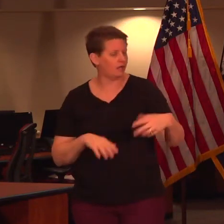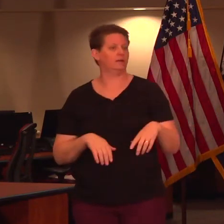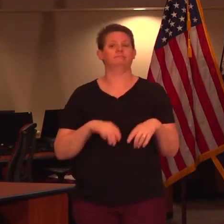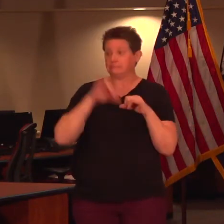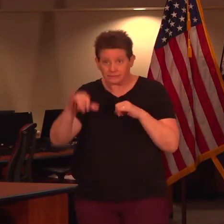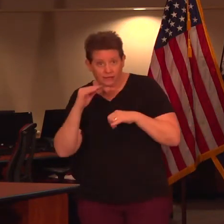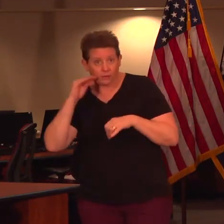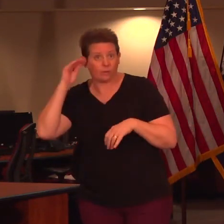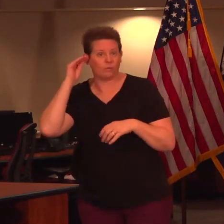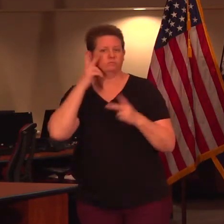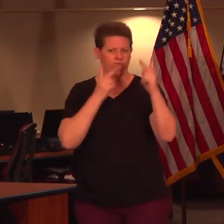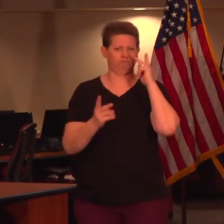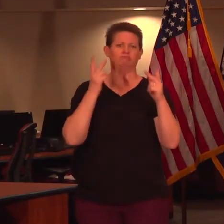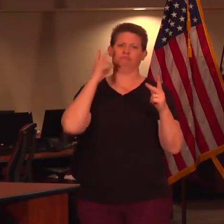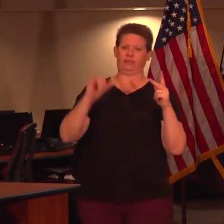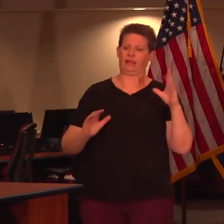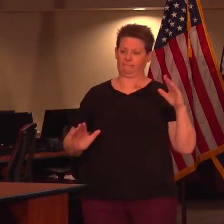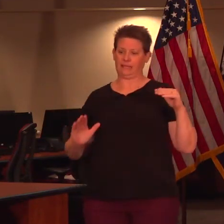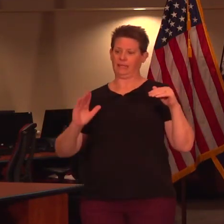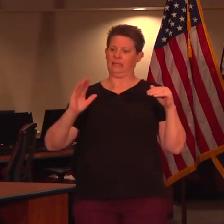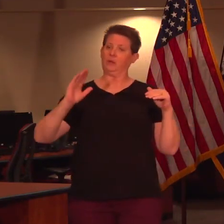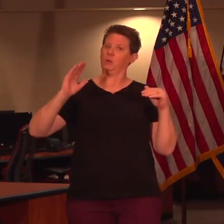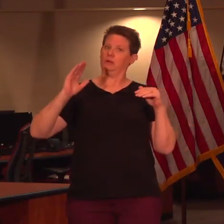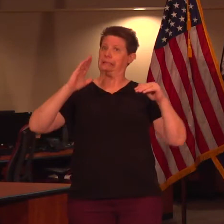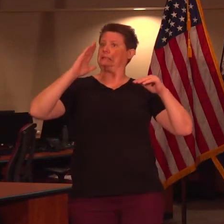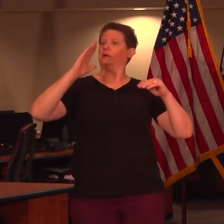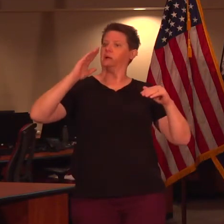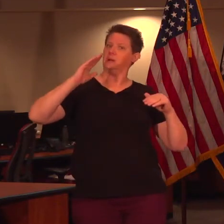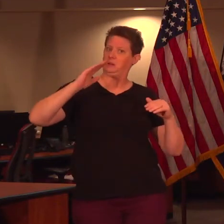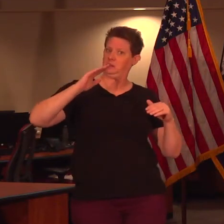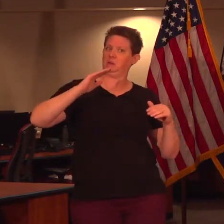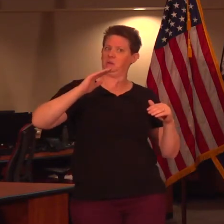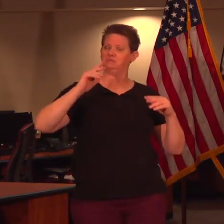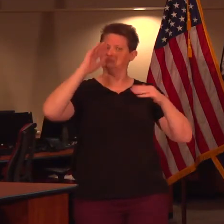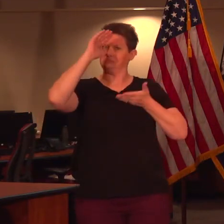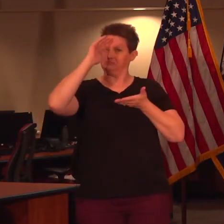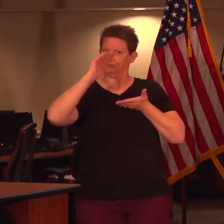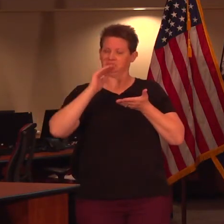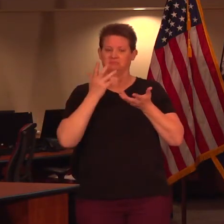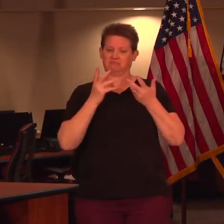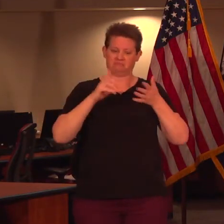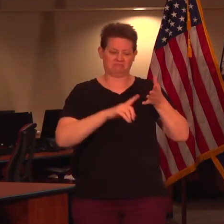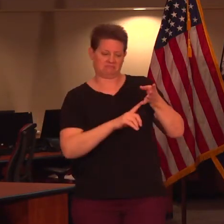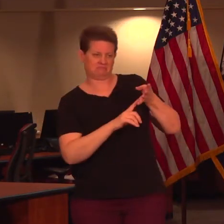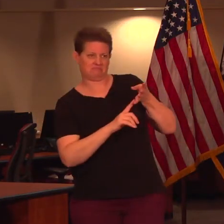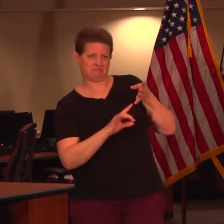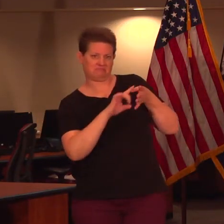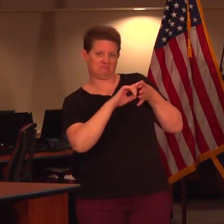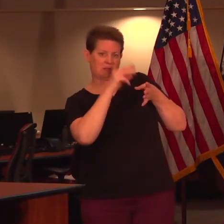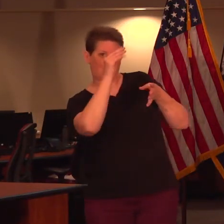staying home. And so we're seeing that peak, come down some. We're looking at late April, early May